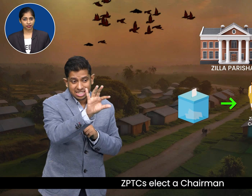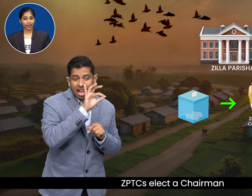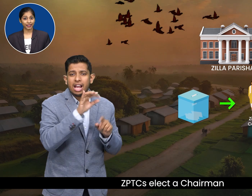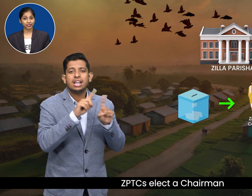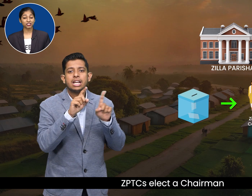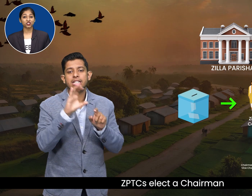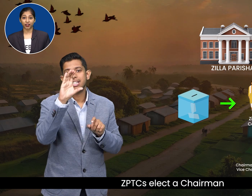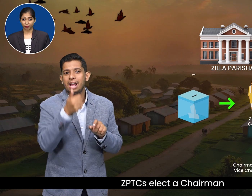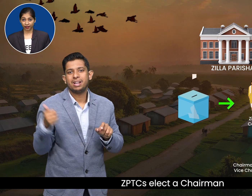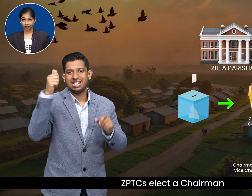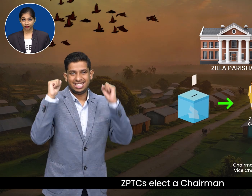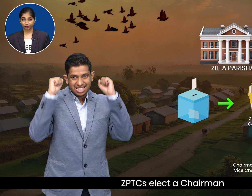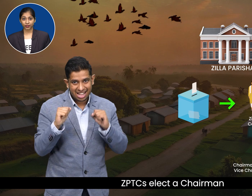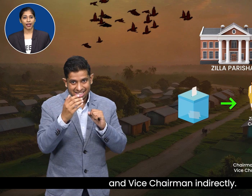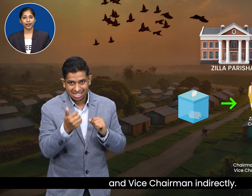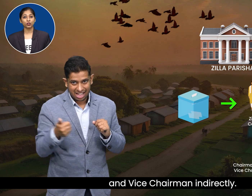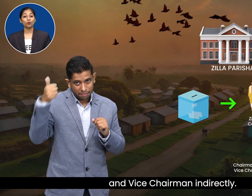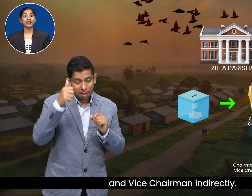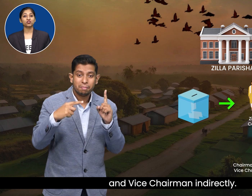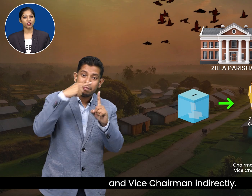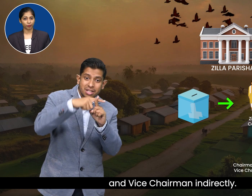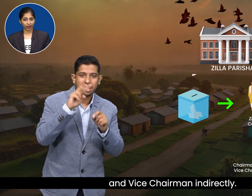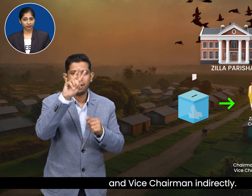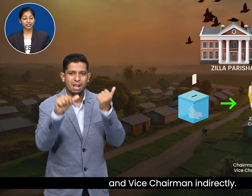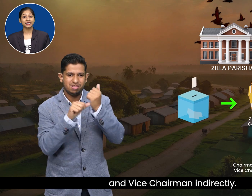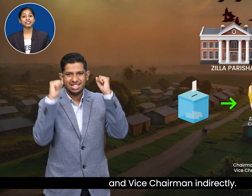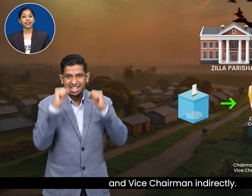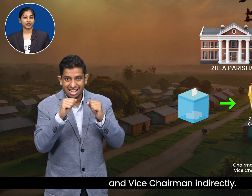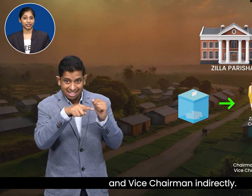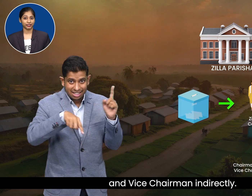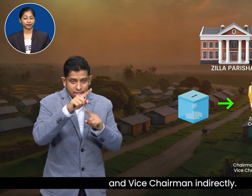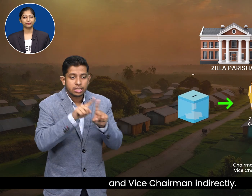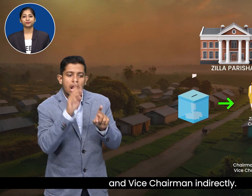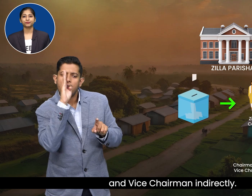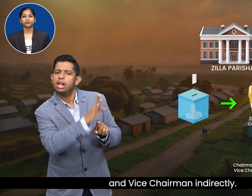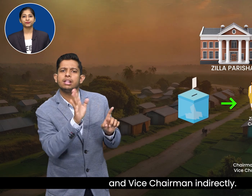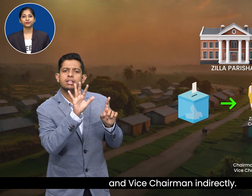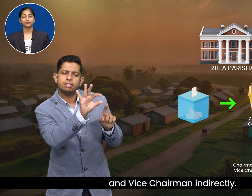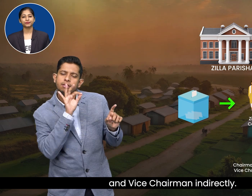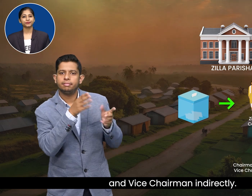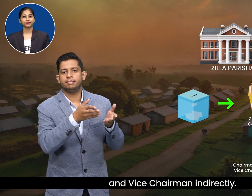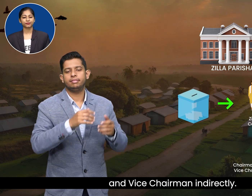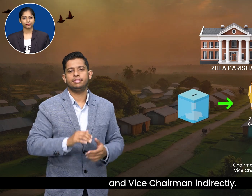ZPTCs elect a chairman and vice chairman indirectly.